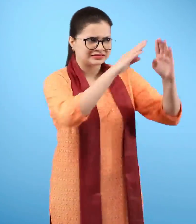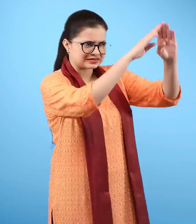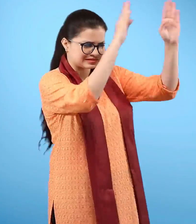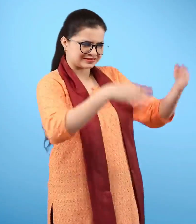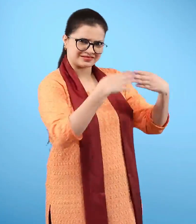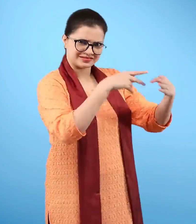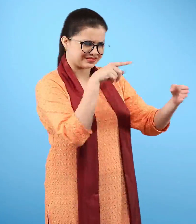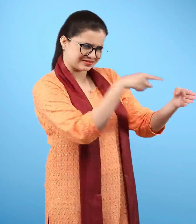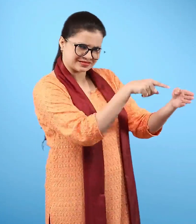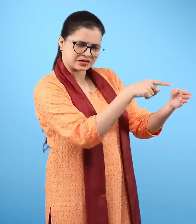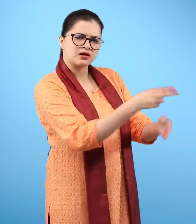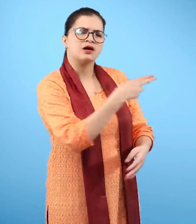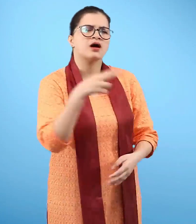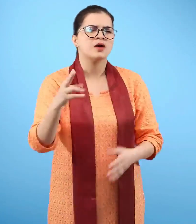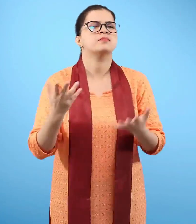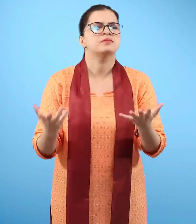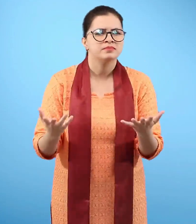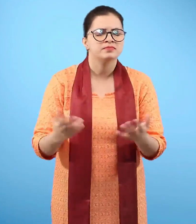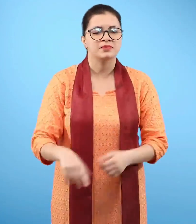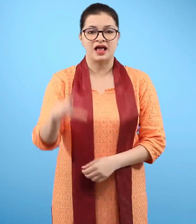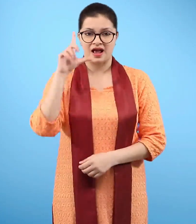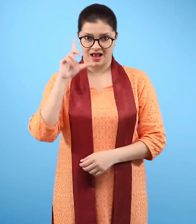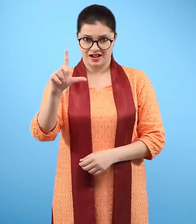The main entrance is called Lahori Gate.